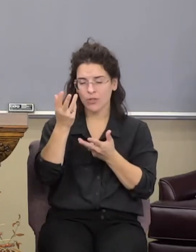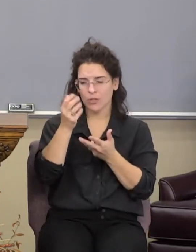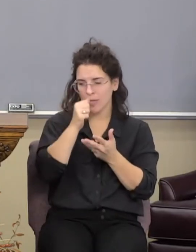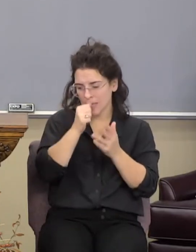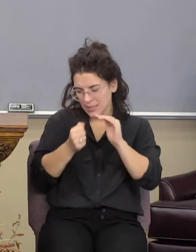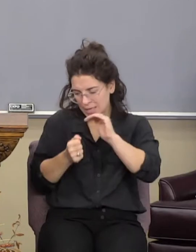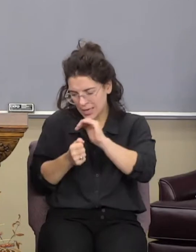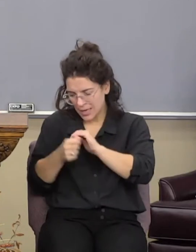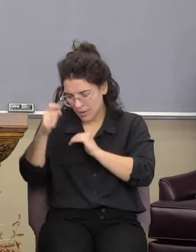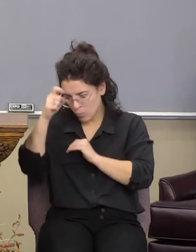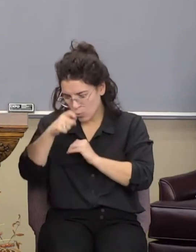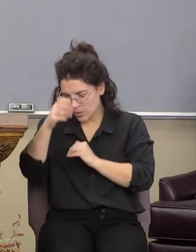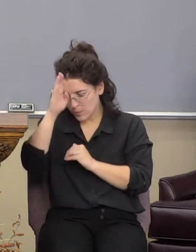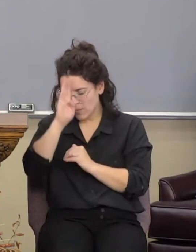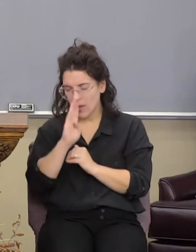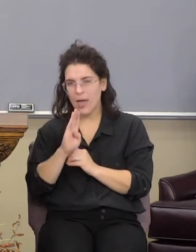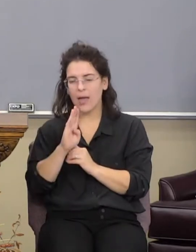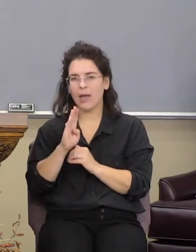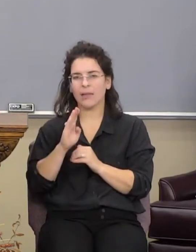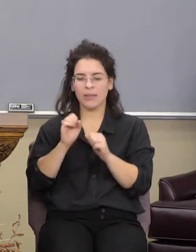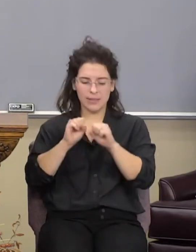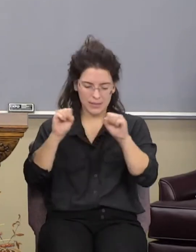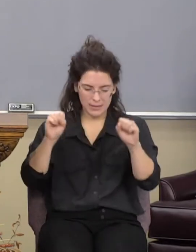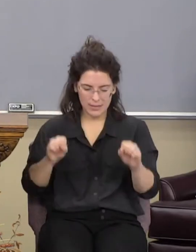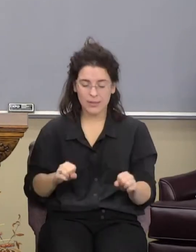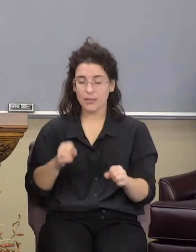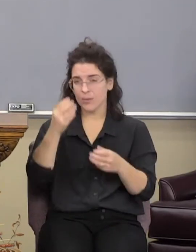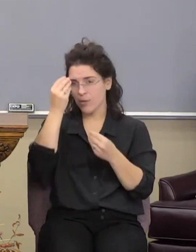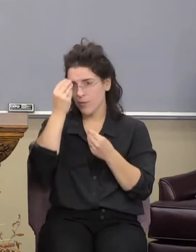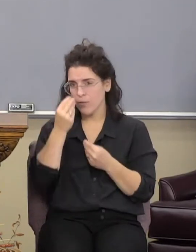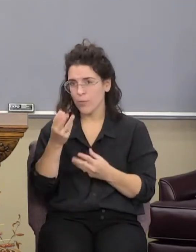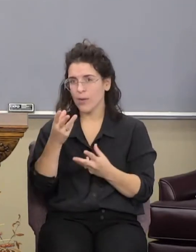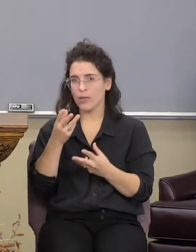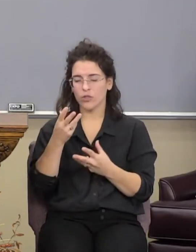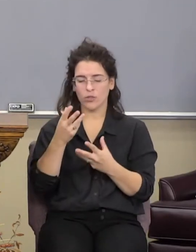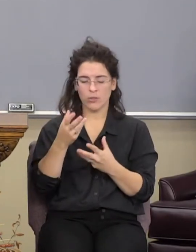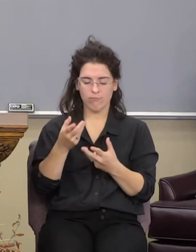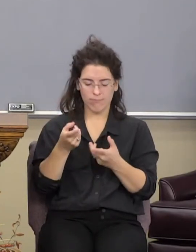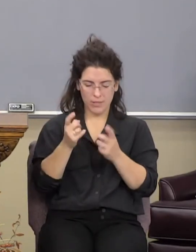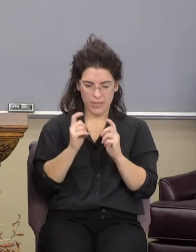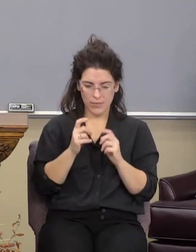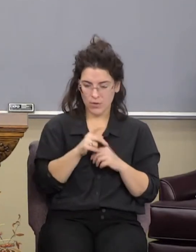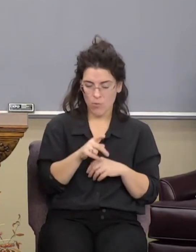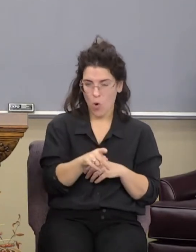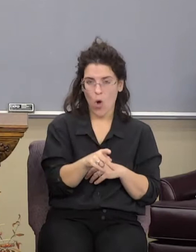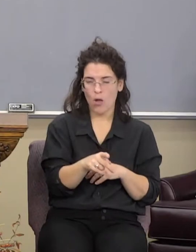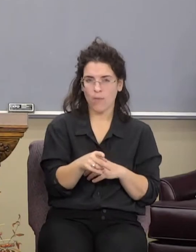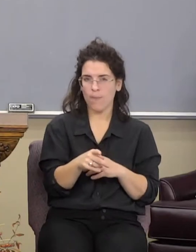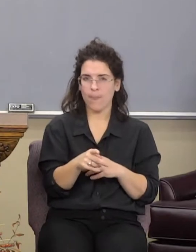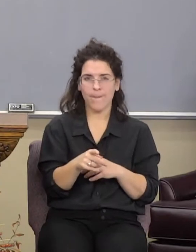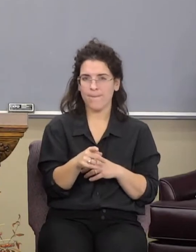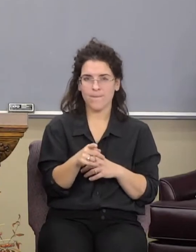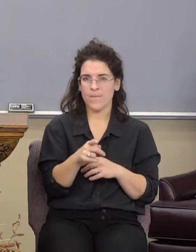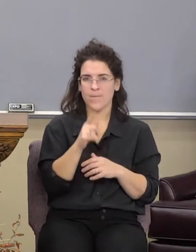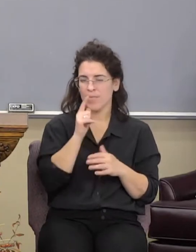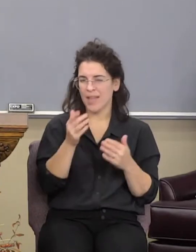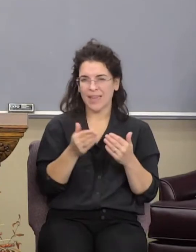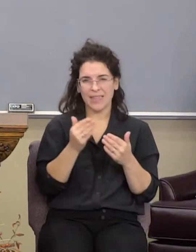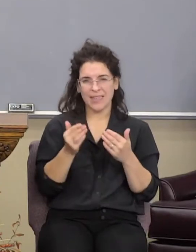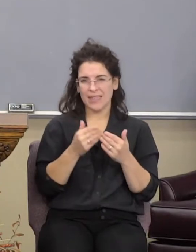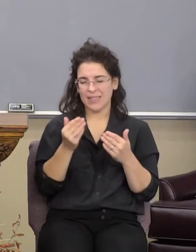hidden wisdom of God, this system of information entrusted to the Apostle Paul, isn't